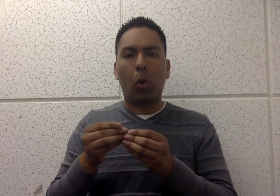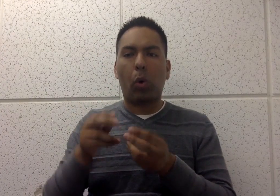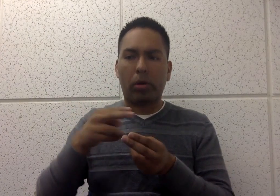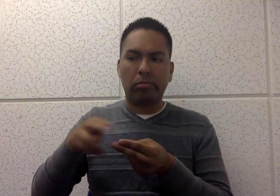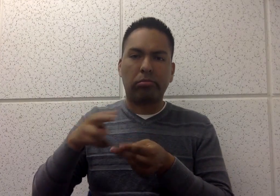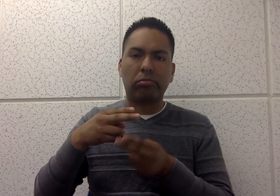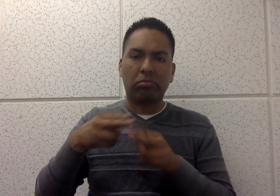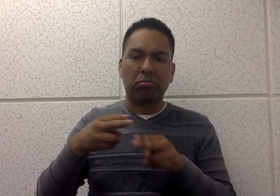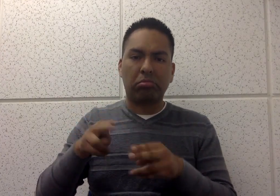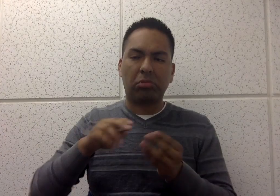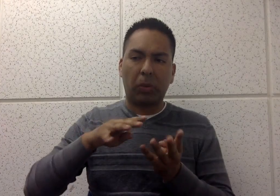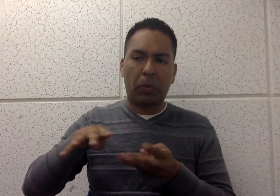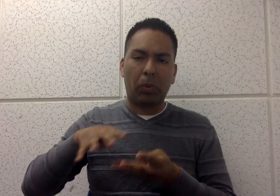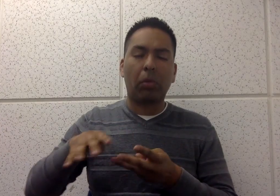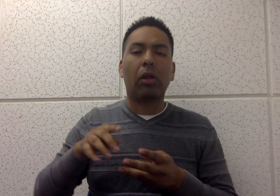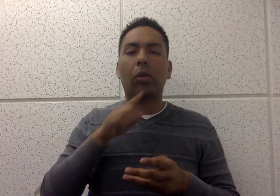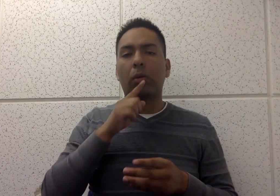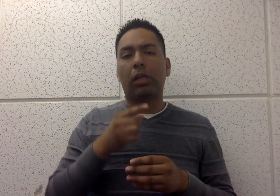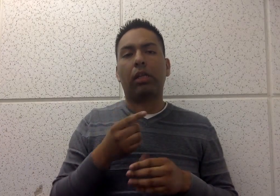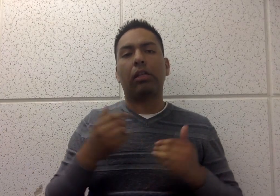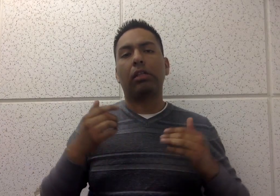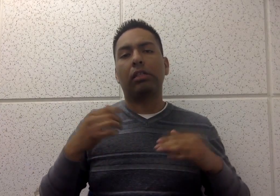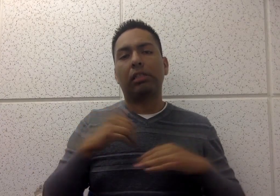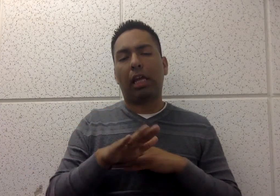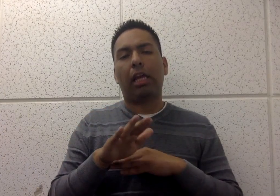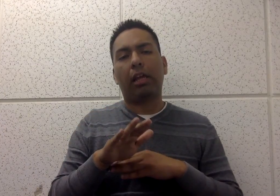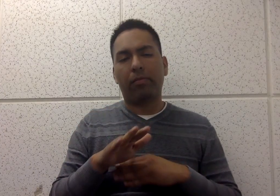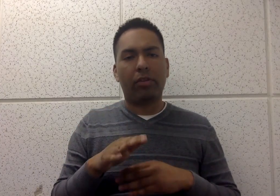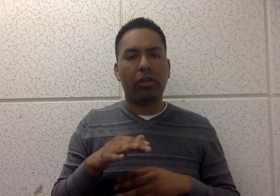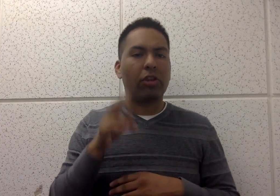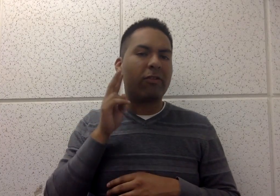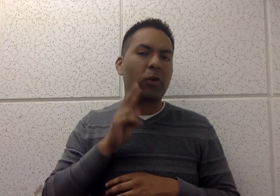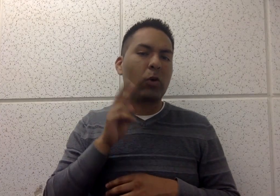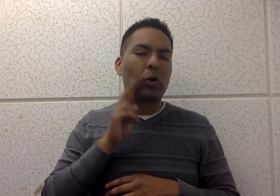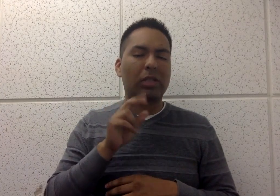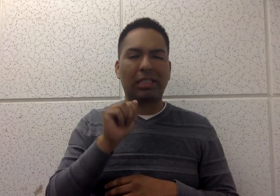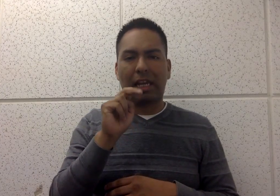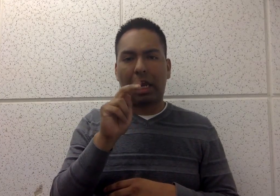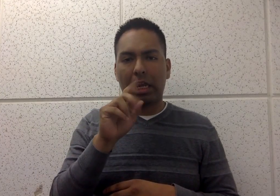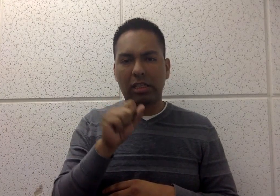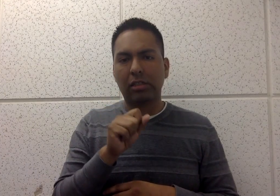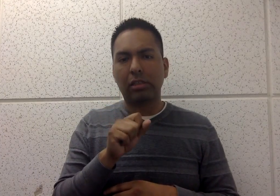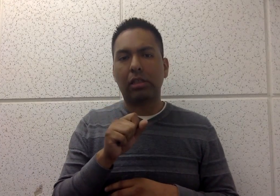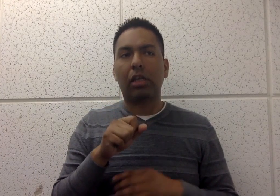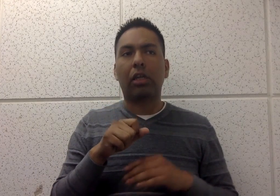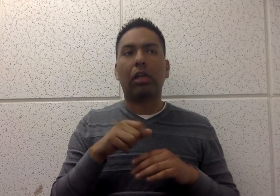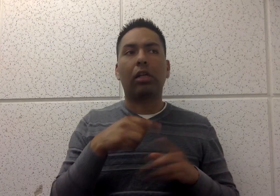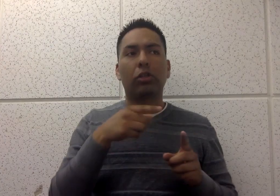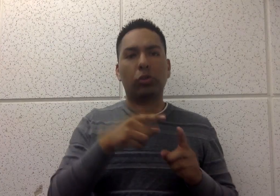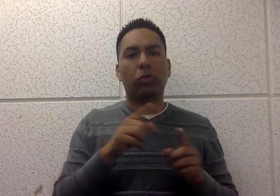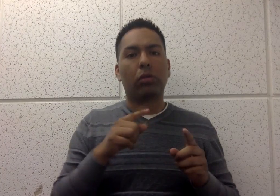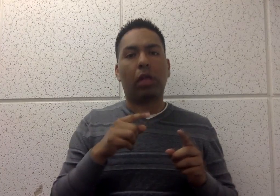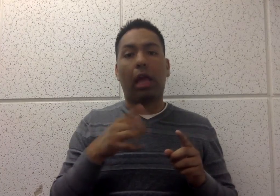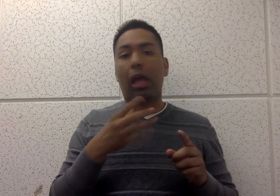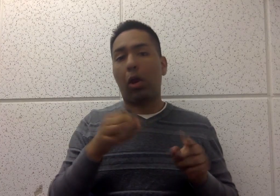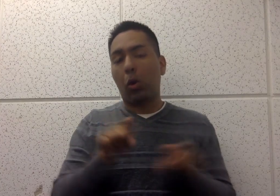virgin, unmated queens with wings, and the males, and they all fly to a common place, and they mate.